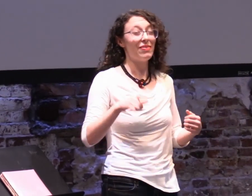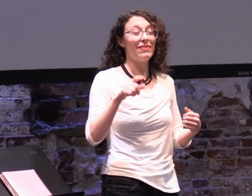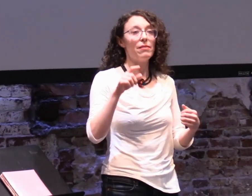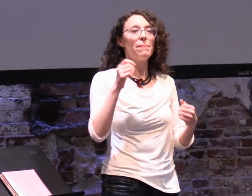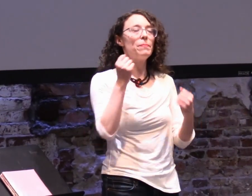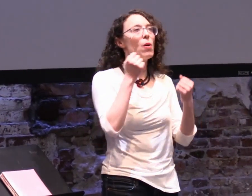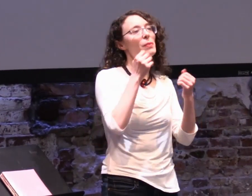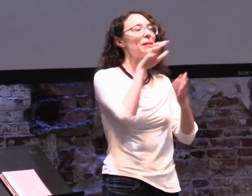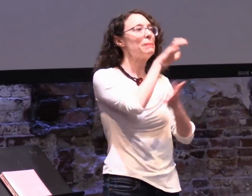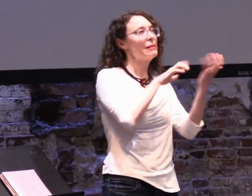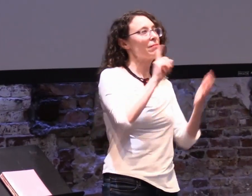In those times,